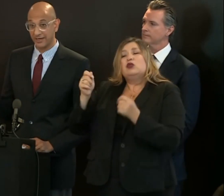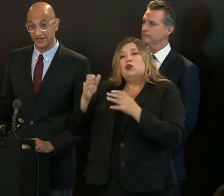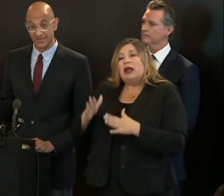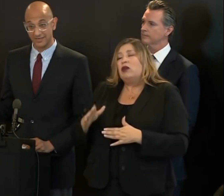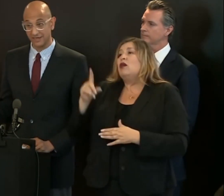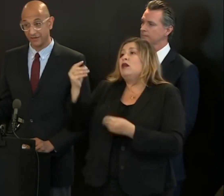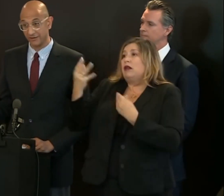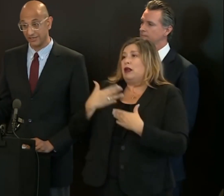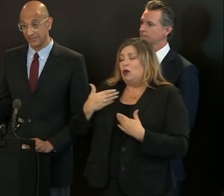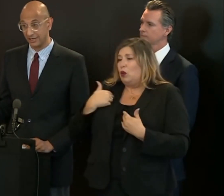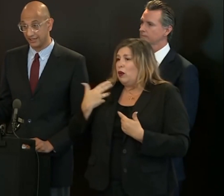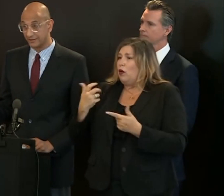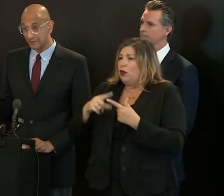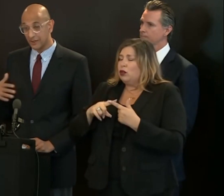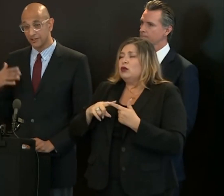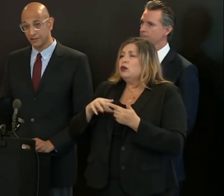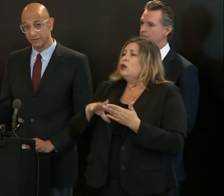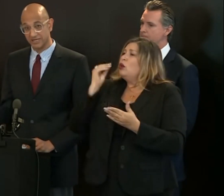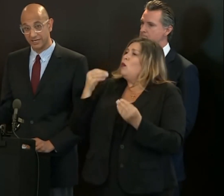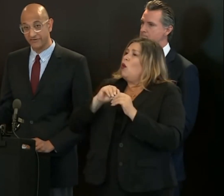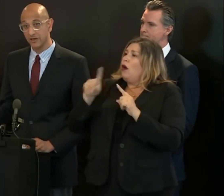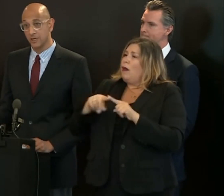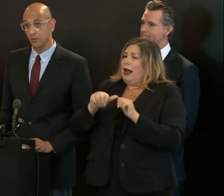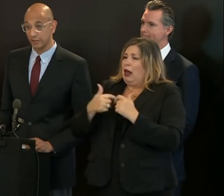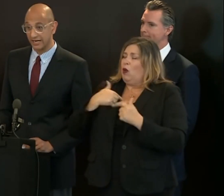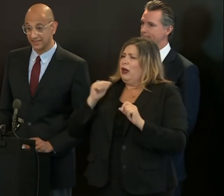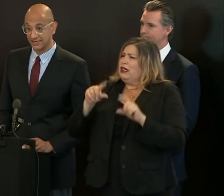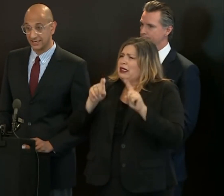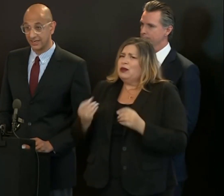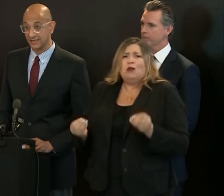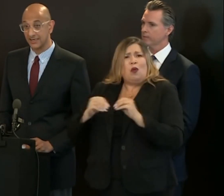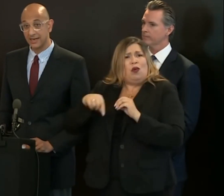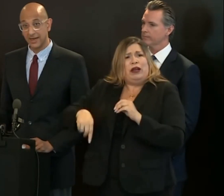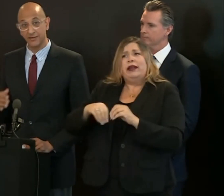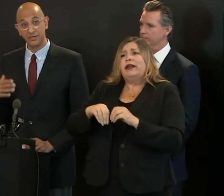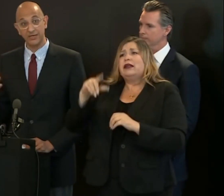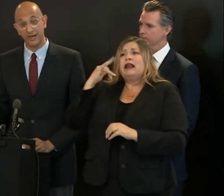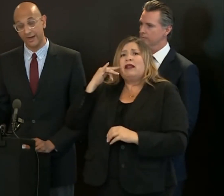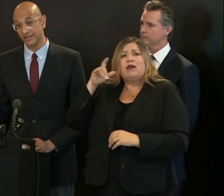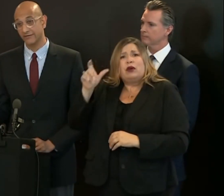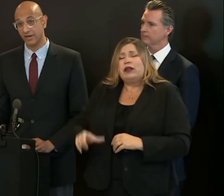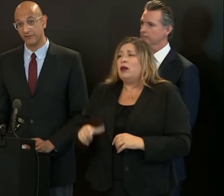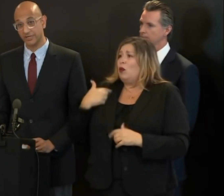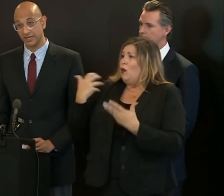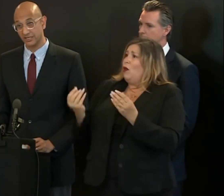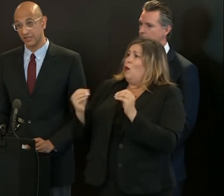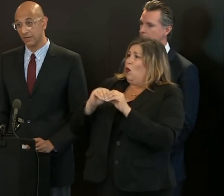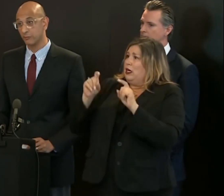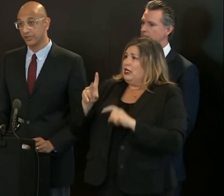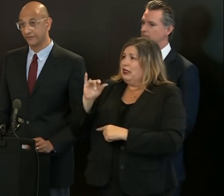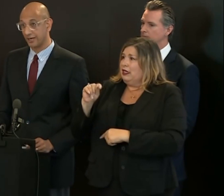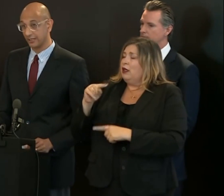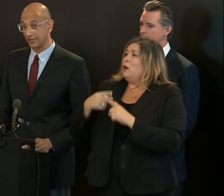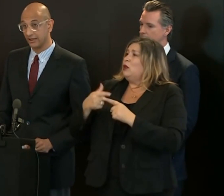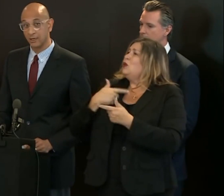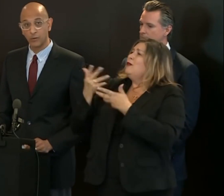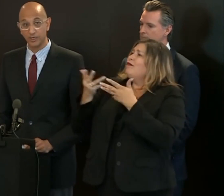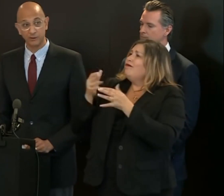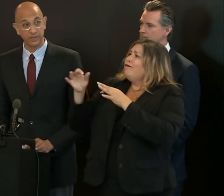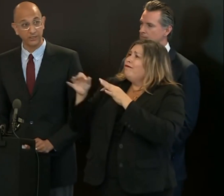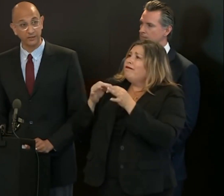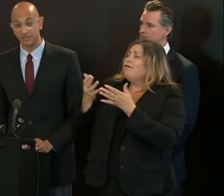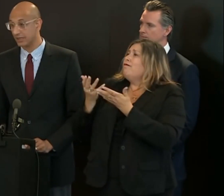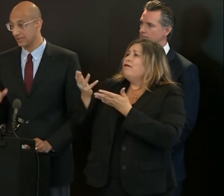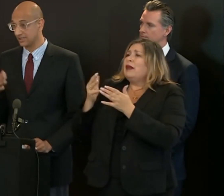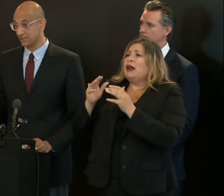to expand testing here in the state, to receive more testing kits, and to be in active conversation on redefining